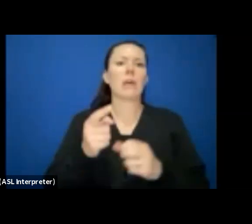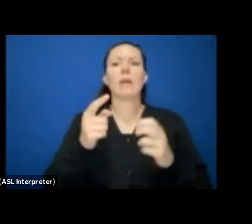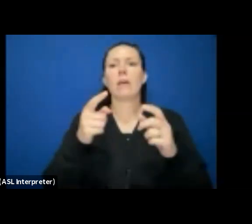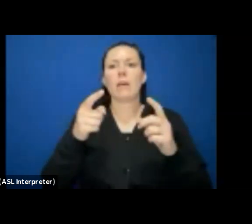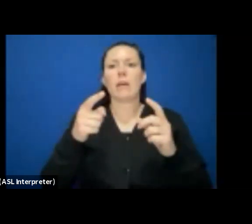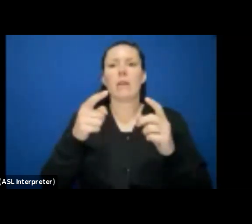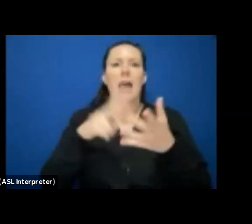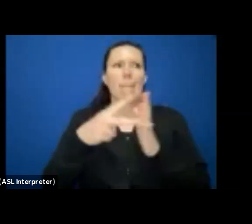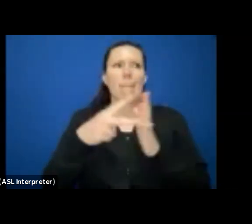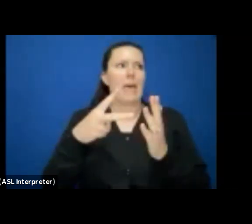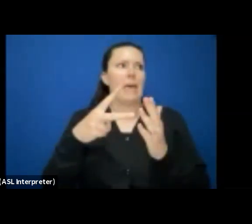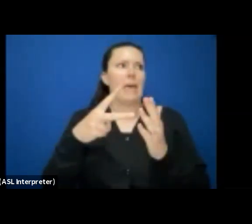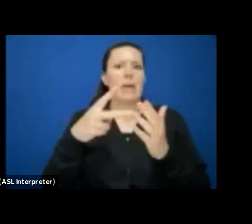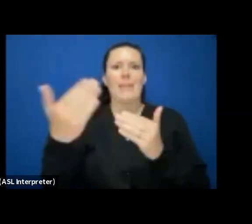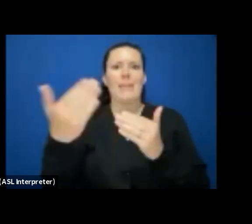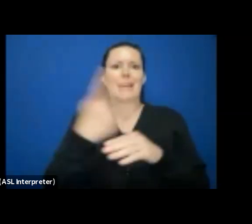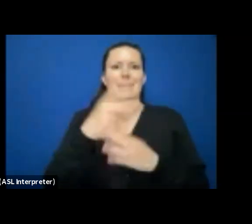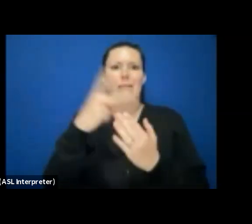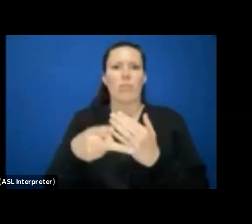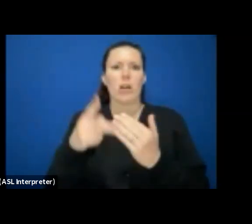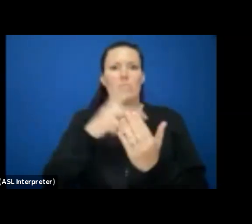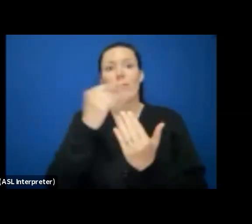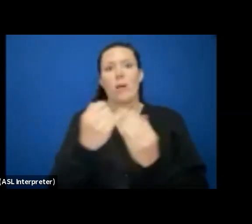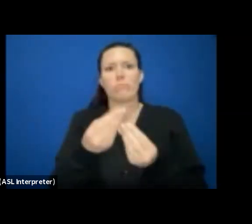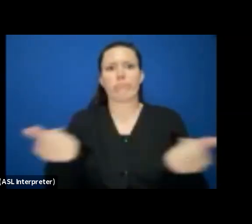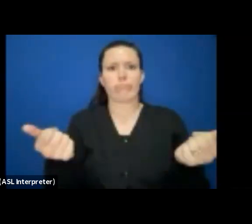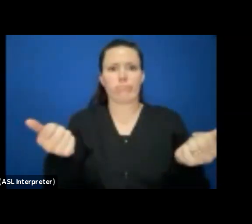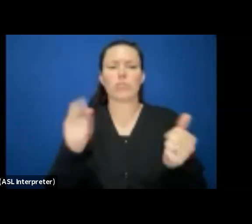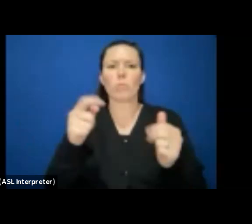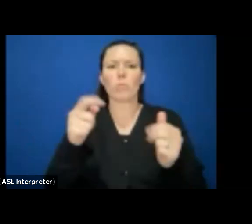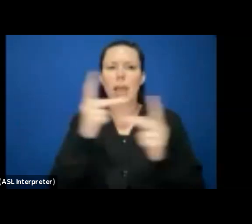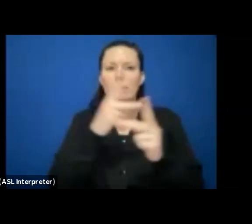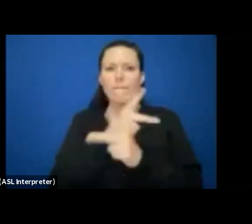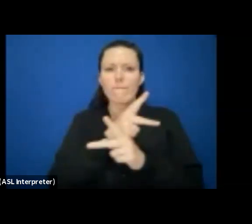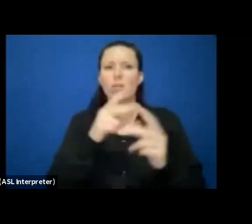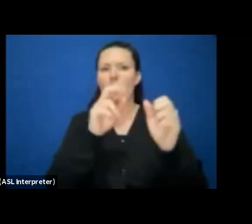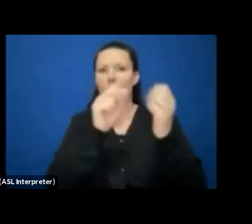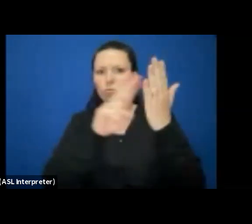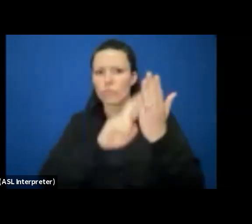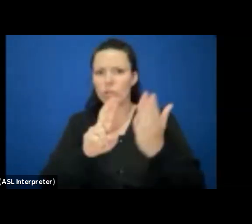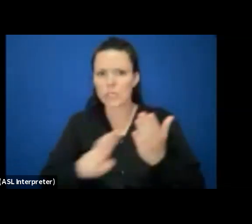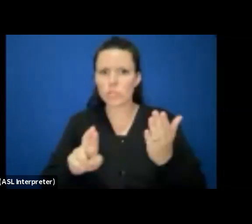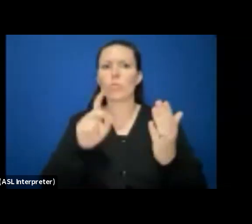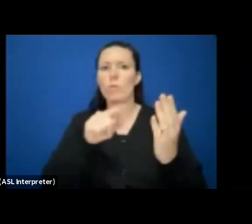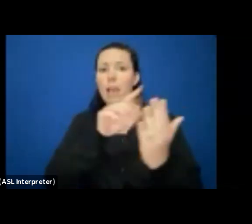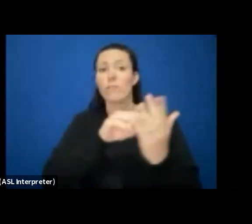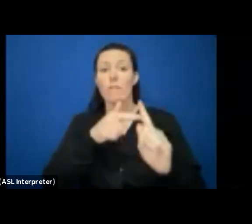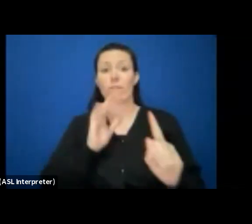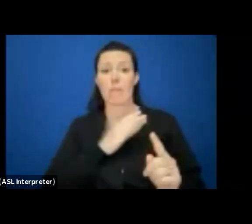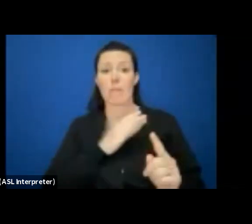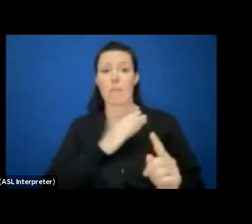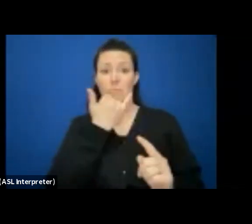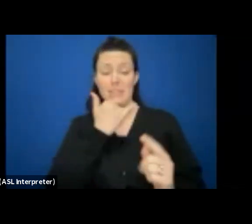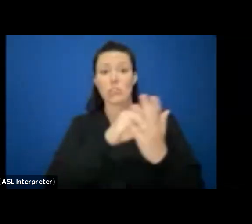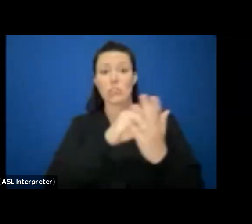the next day. So we had to sit down, I had to work a lot, do a lot of research, learn from the mistakes that we did probably